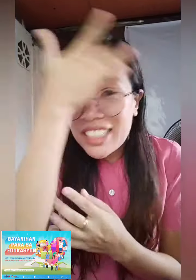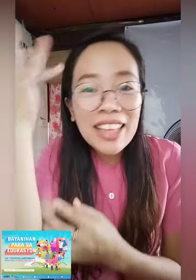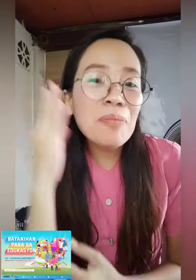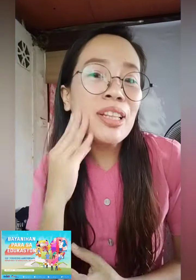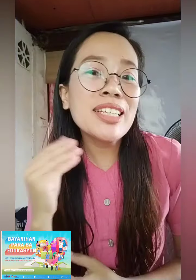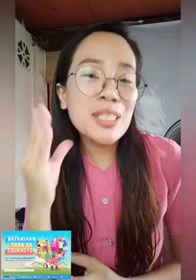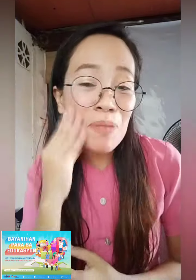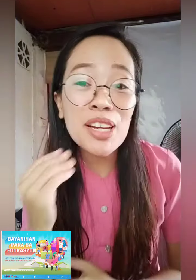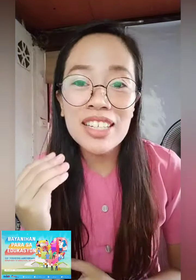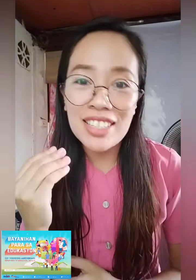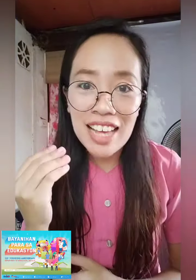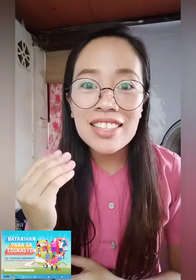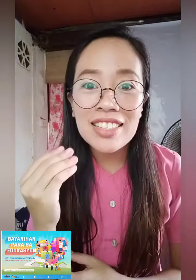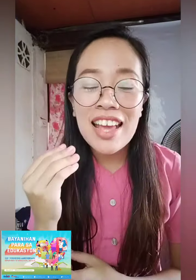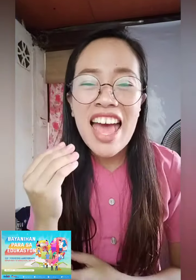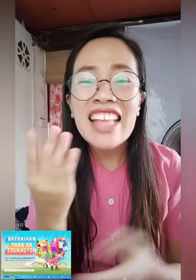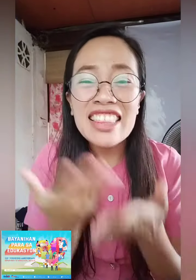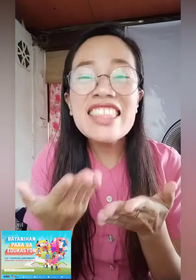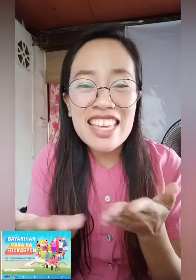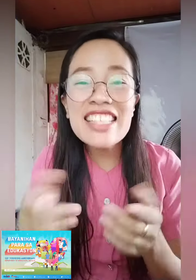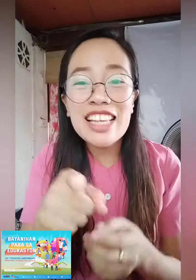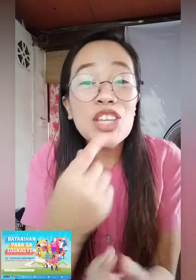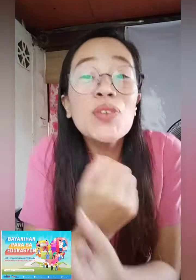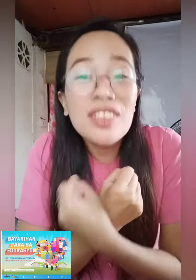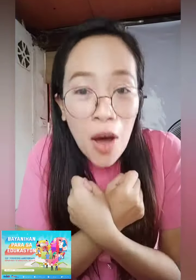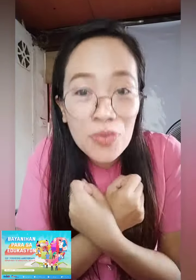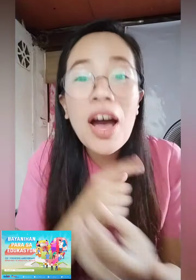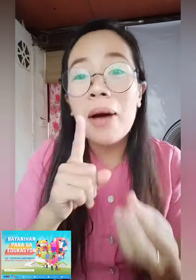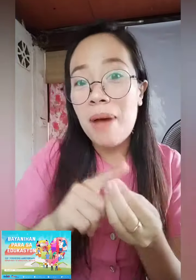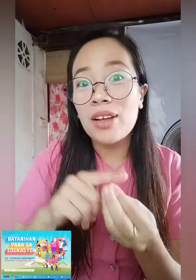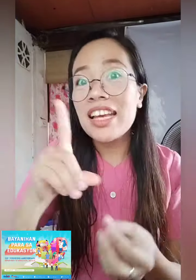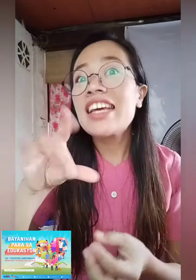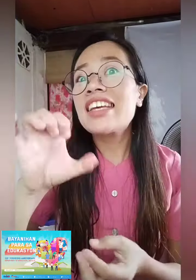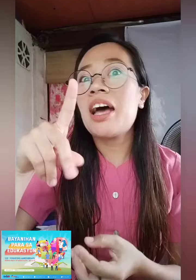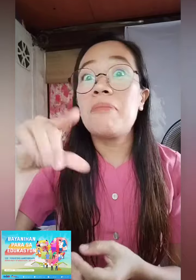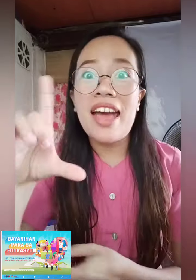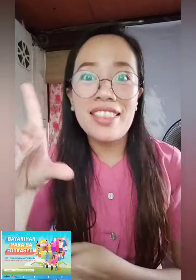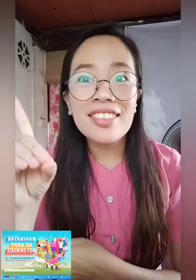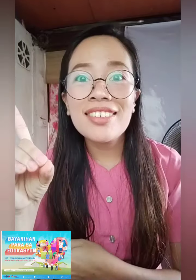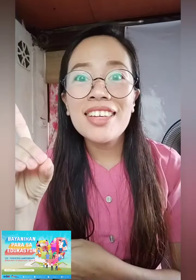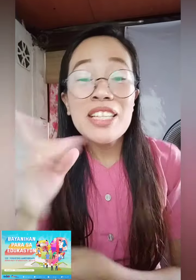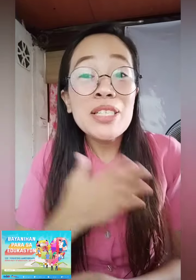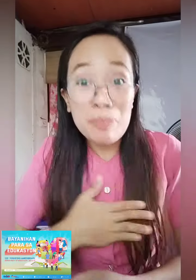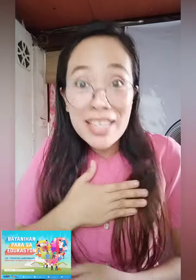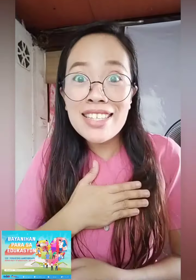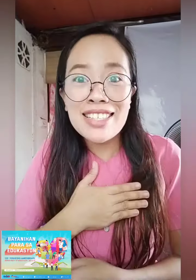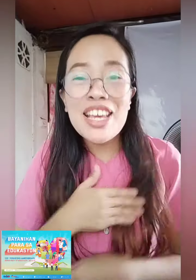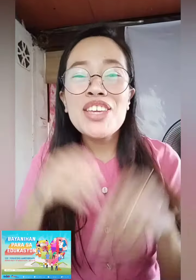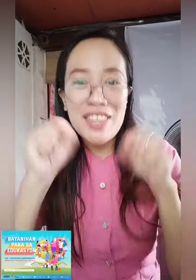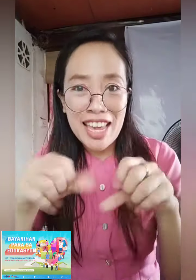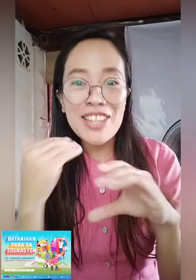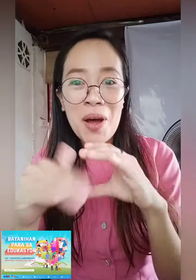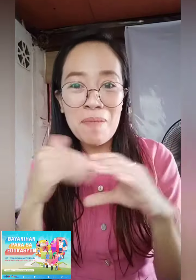unforgettable experiences, and the things that you love about DepEd. So please, you can comment down